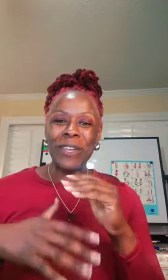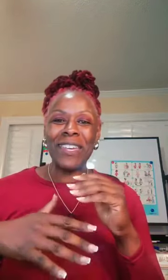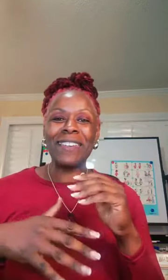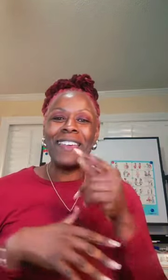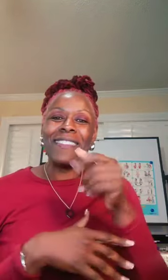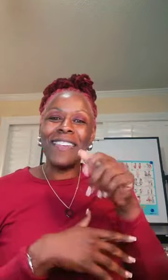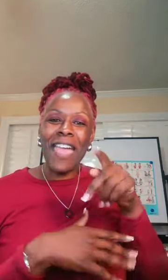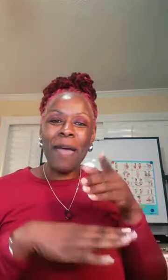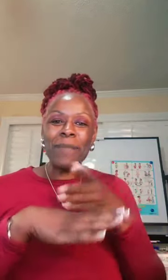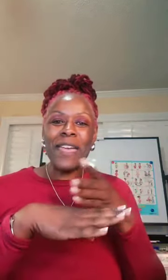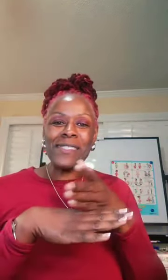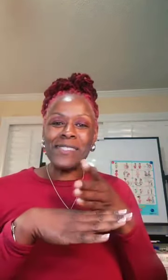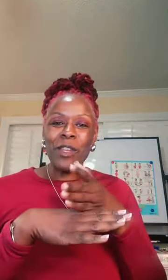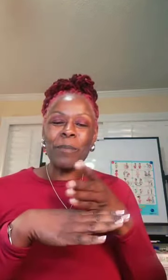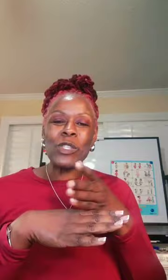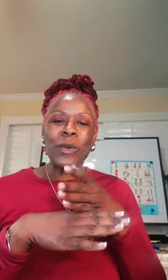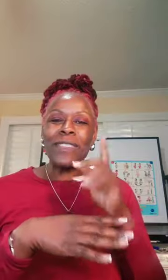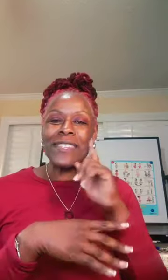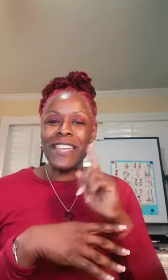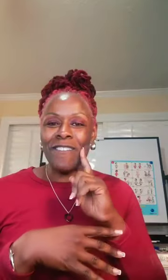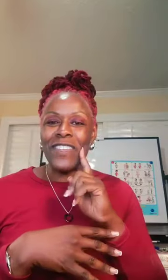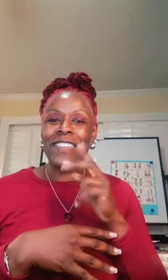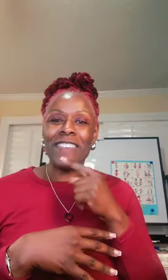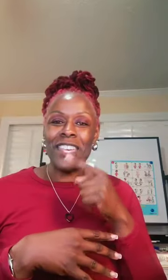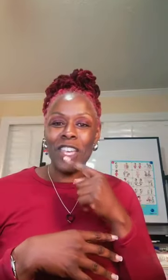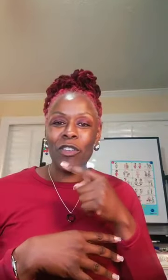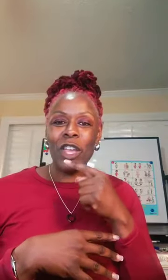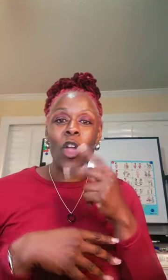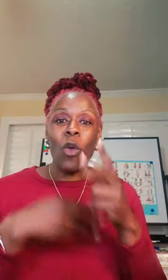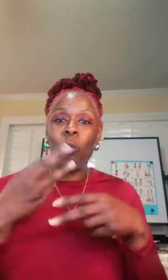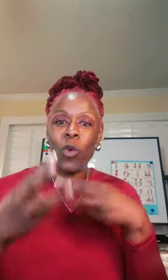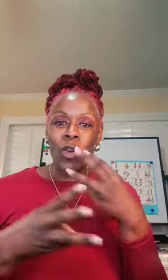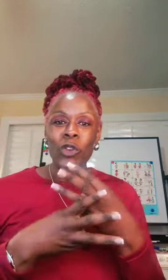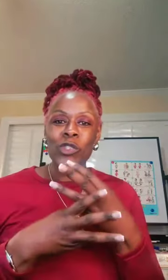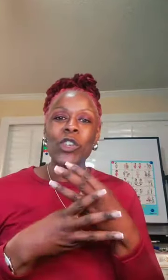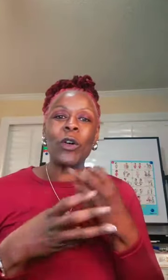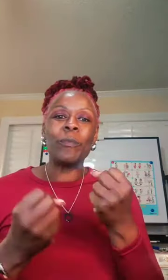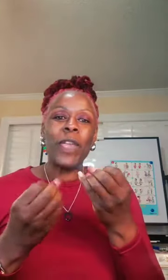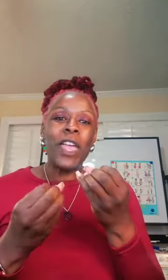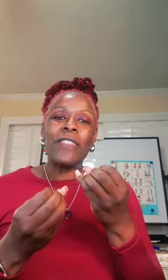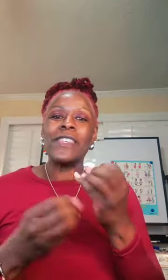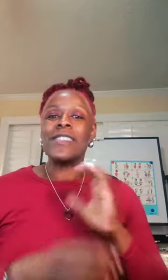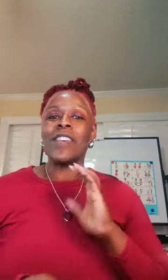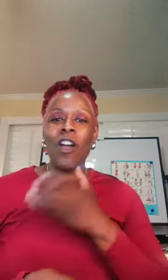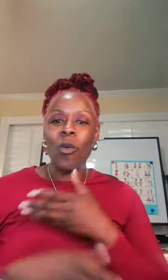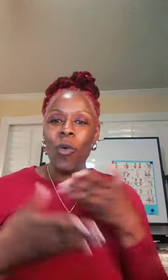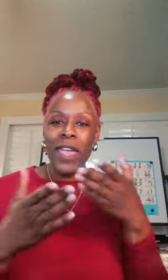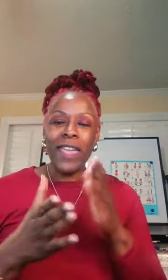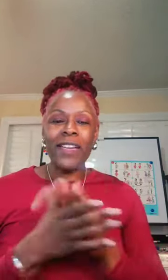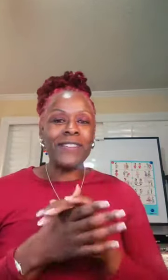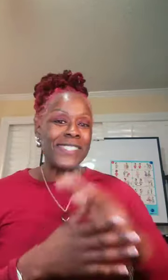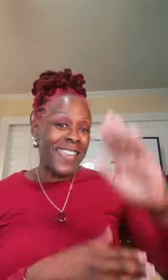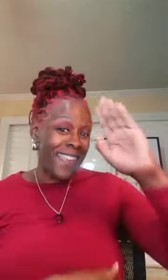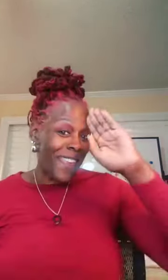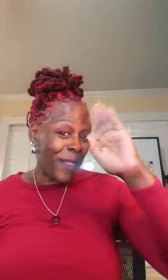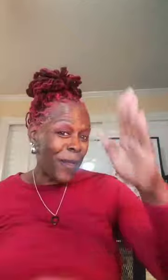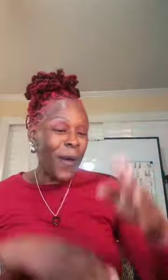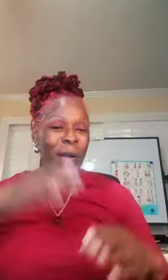between that's, between the deaf and the hearing world. So this is our way of saying